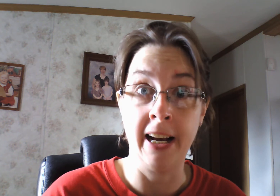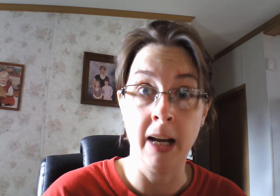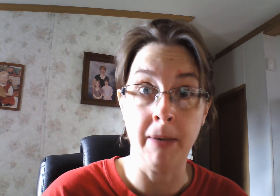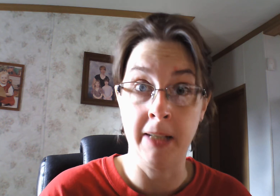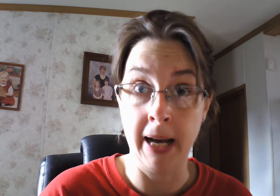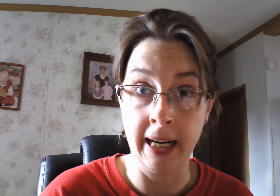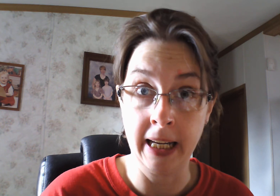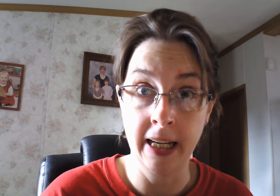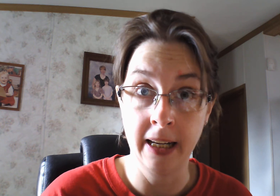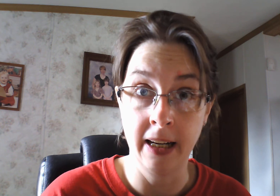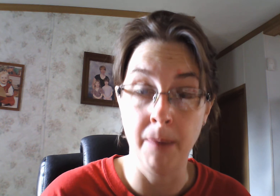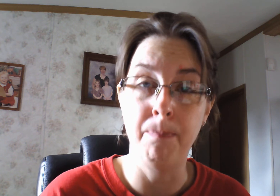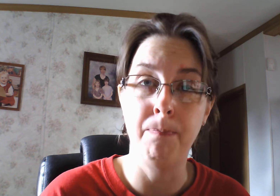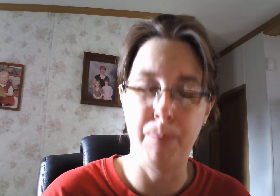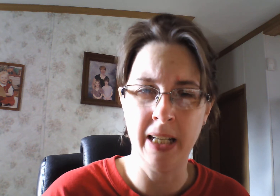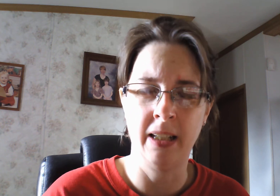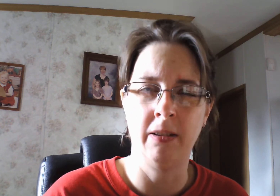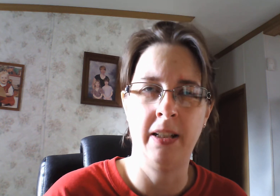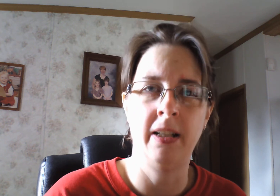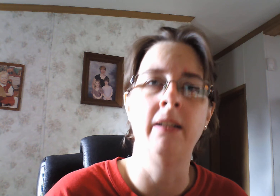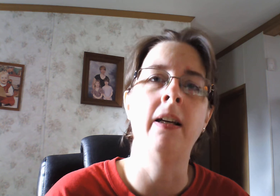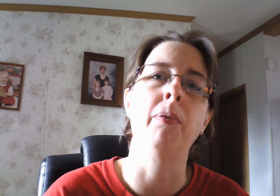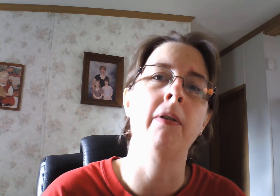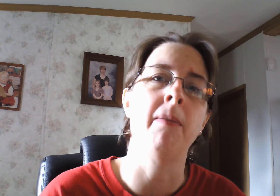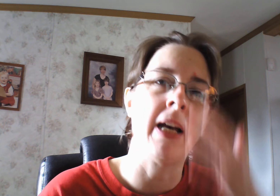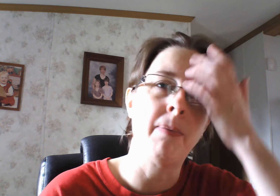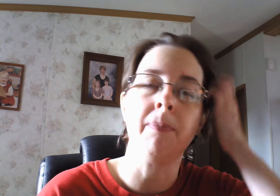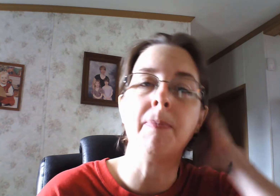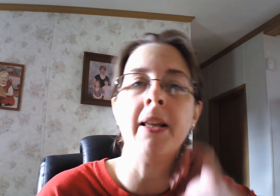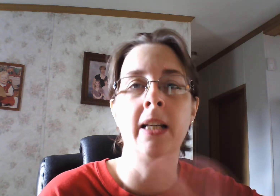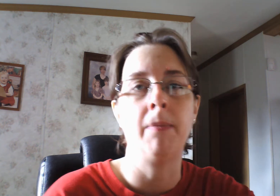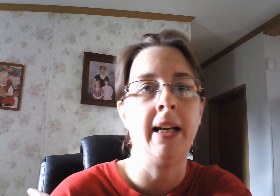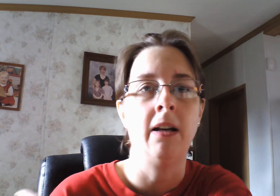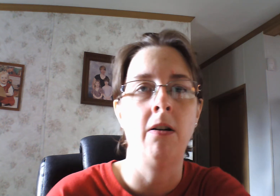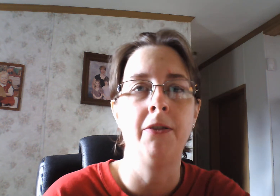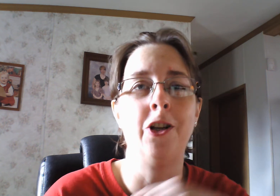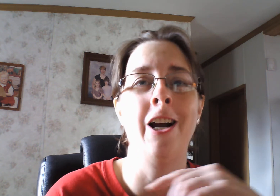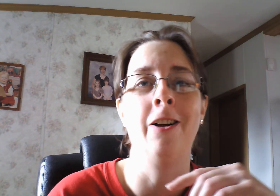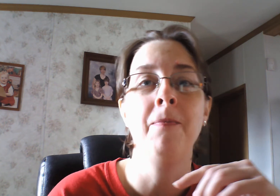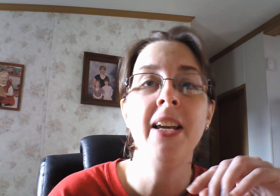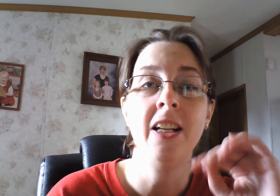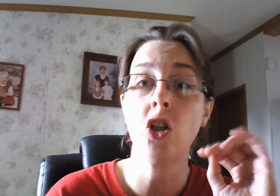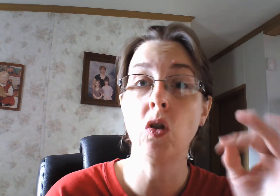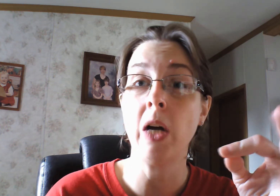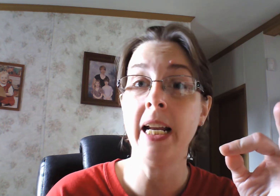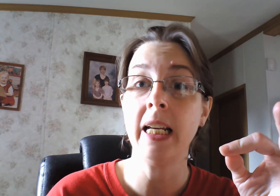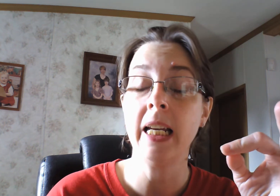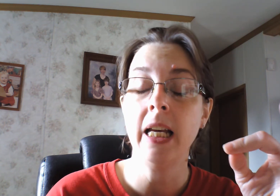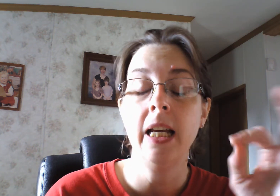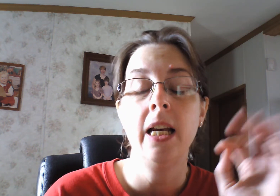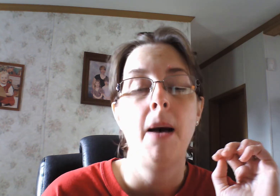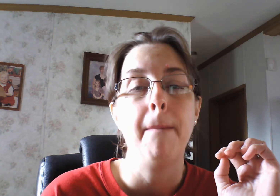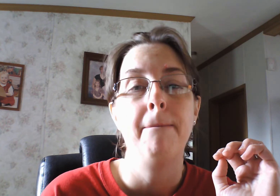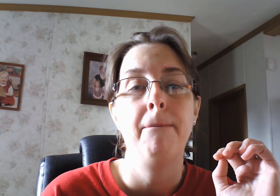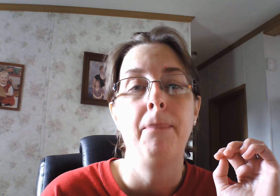I'm asthmatic. I basically sound like broken bagpipes by the time I get off the trail. It's great.